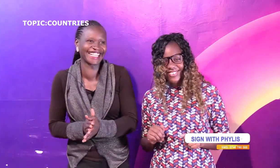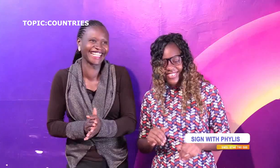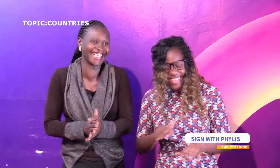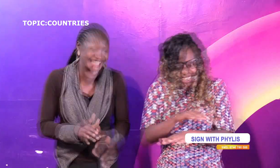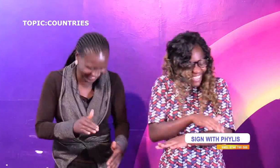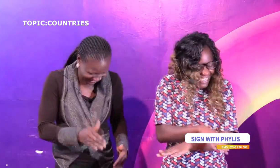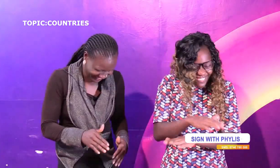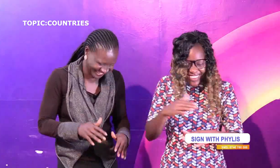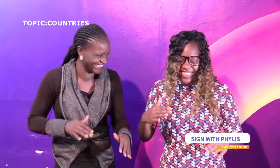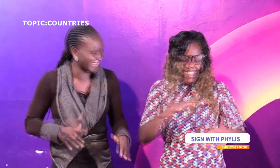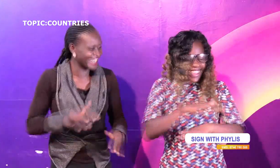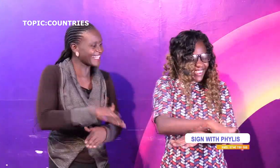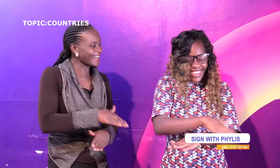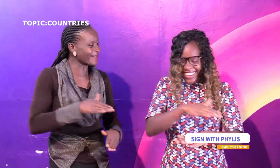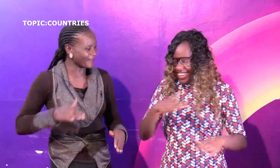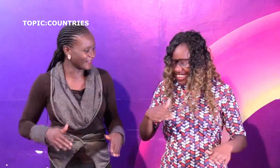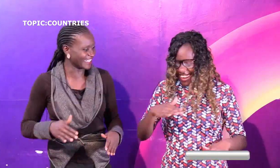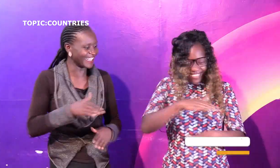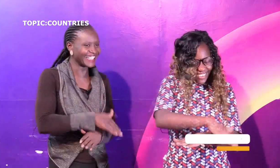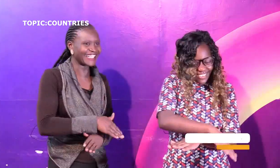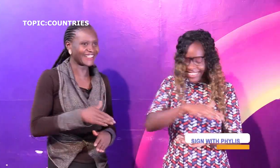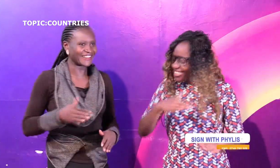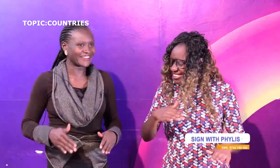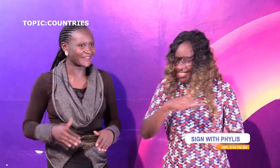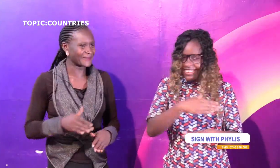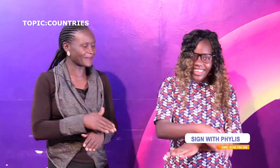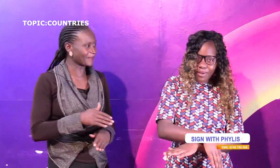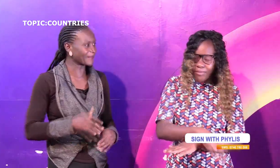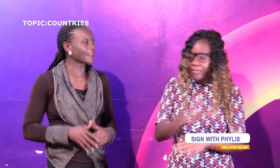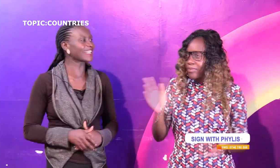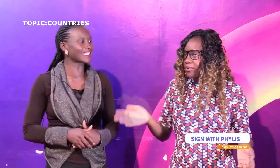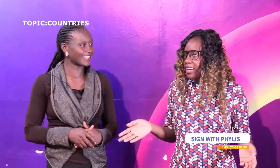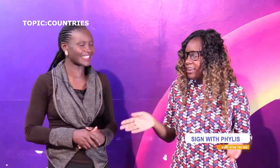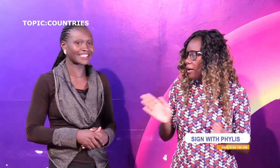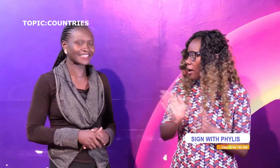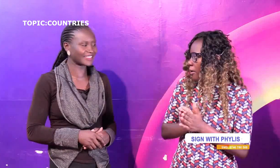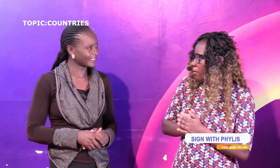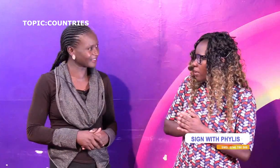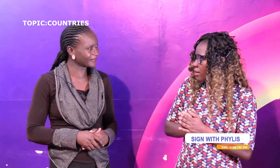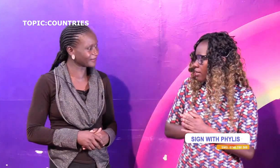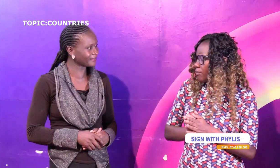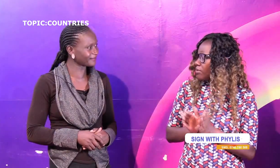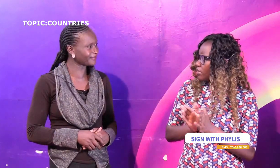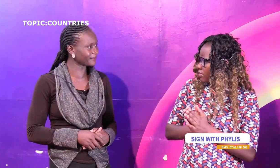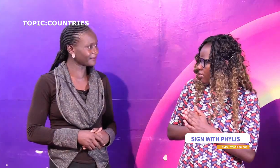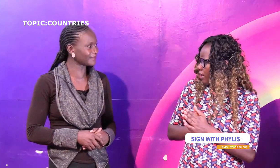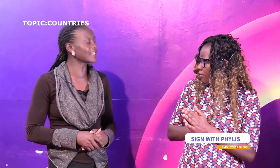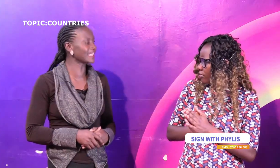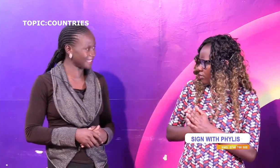move. Suburb. Okay. Yeah, this is the suburb. Yes. We had the peninsula, if I'm not